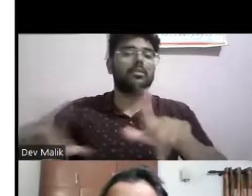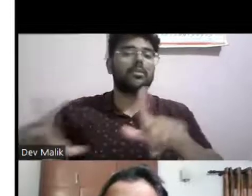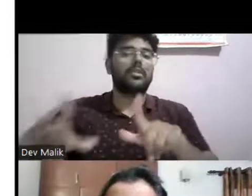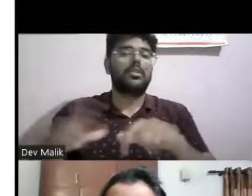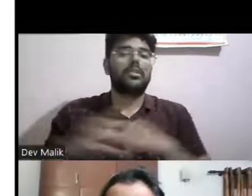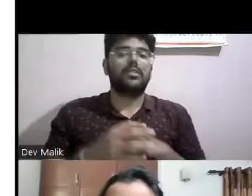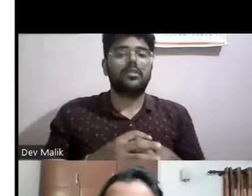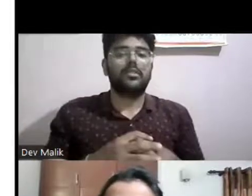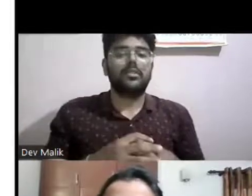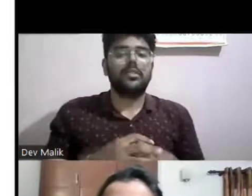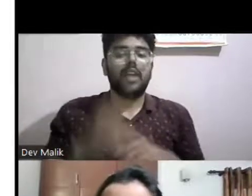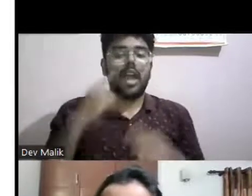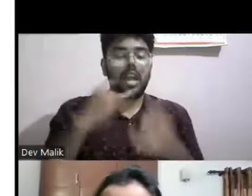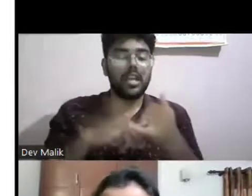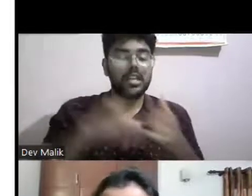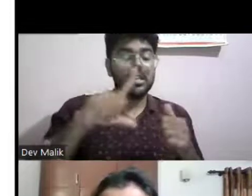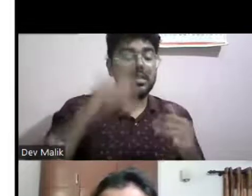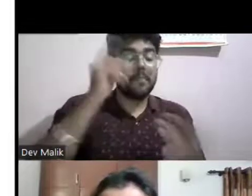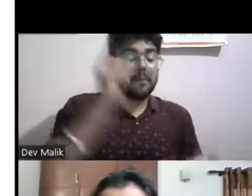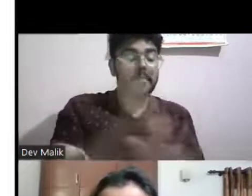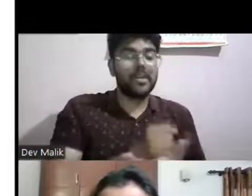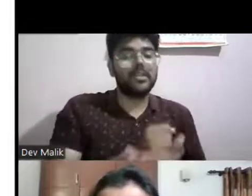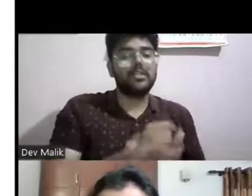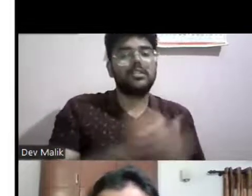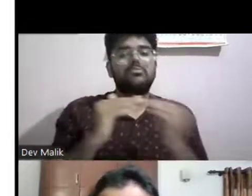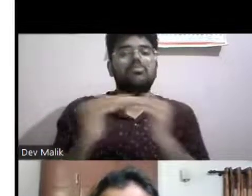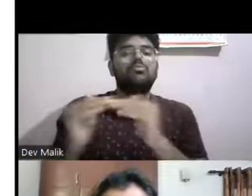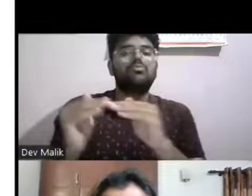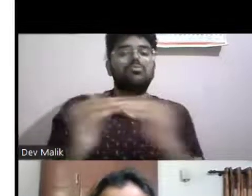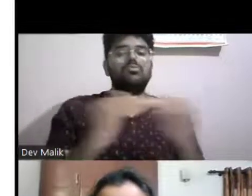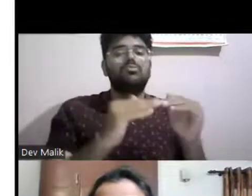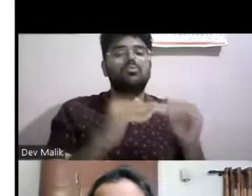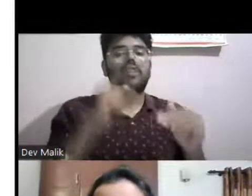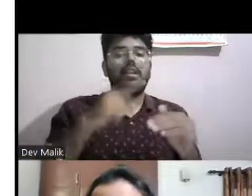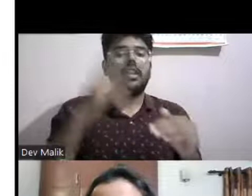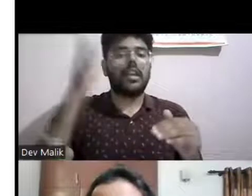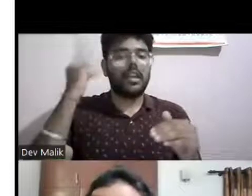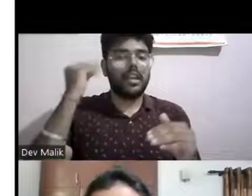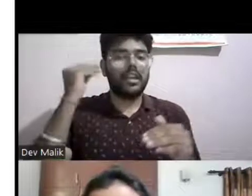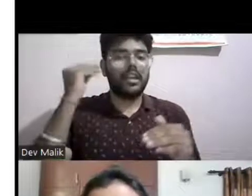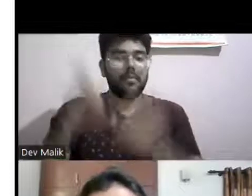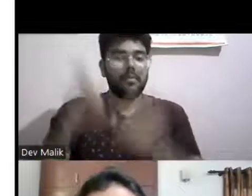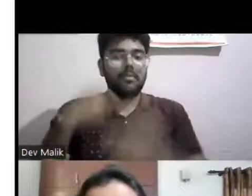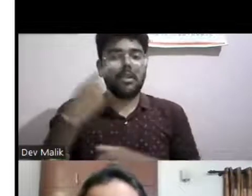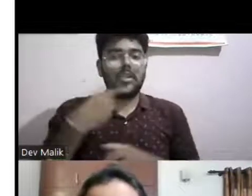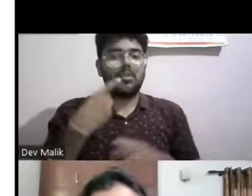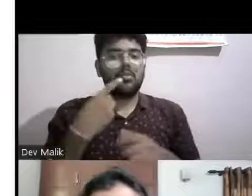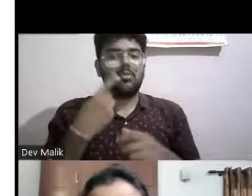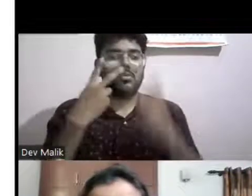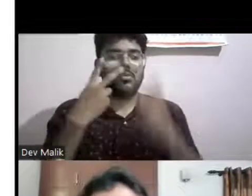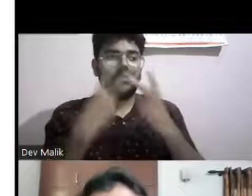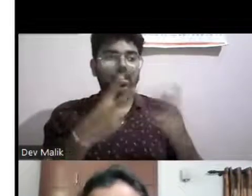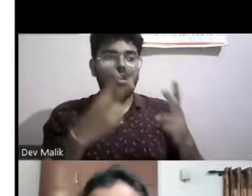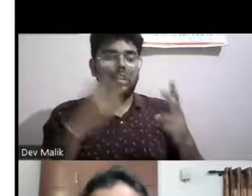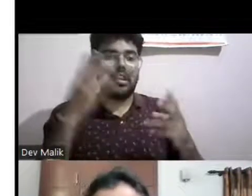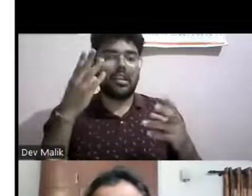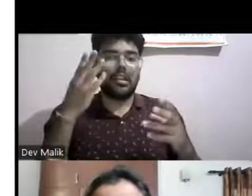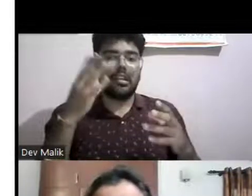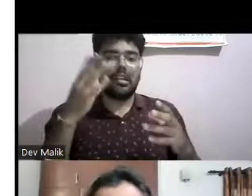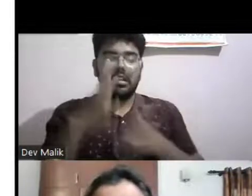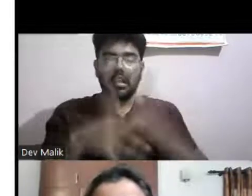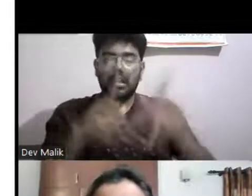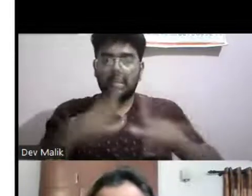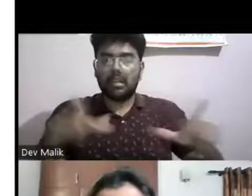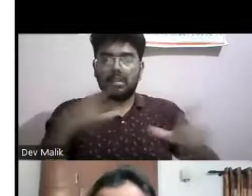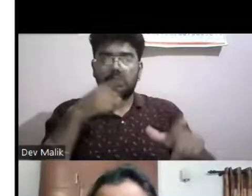the irrationality of the hearing of the able-bodied who are not able to see sign language as